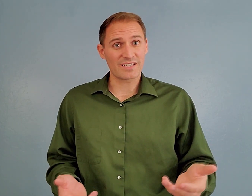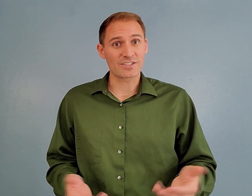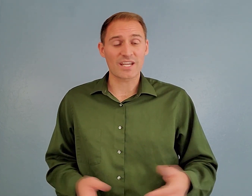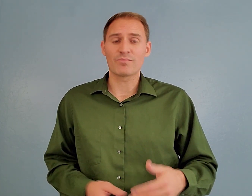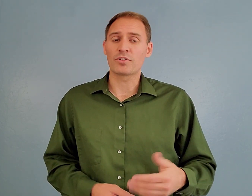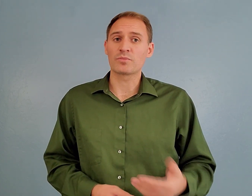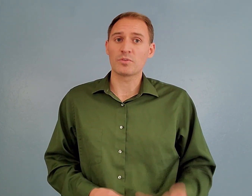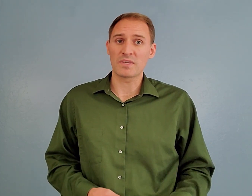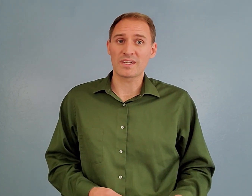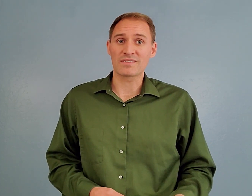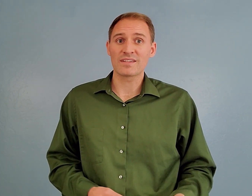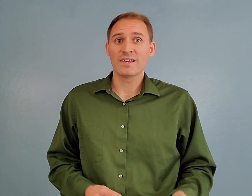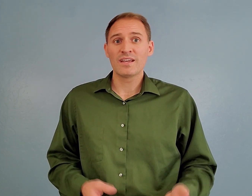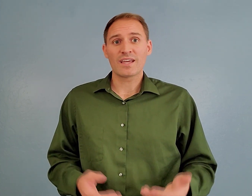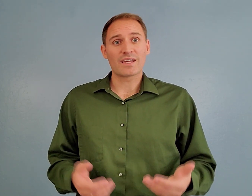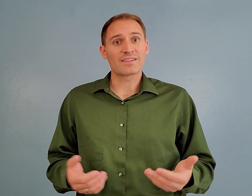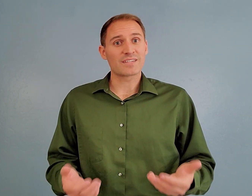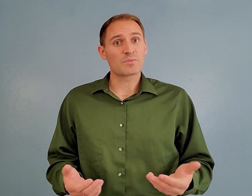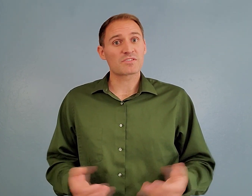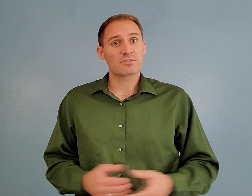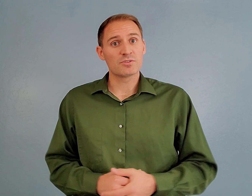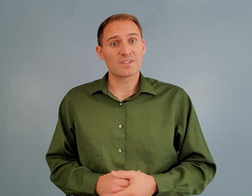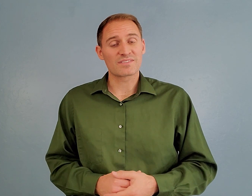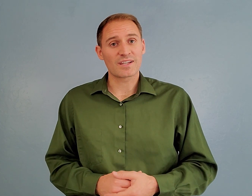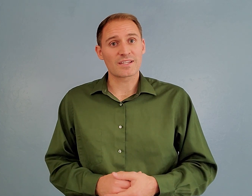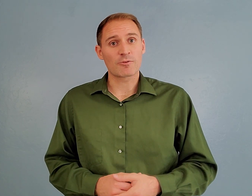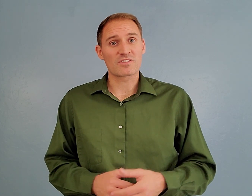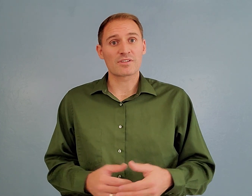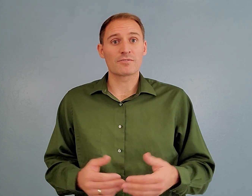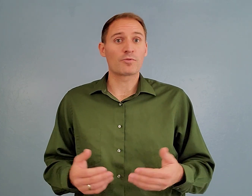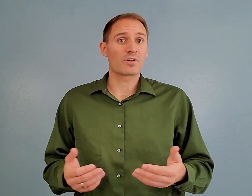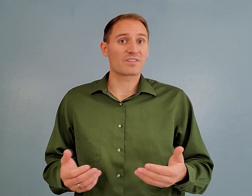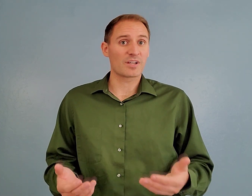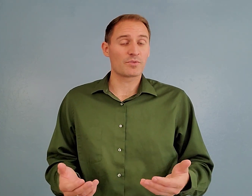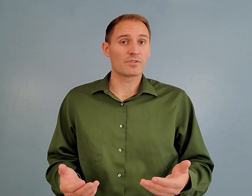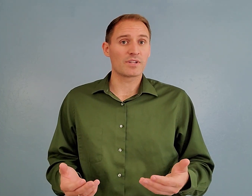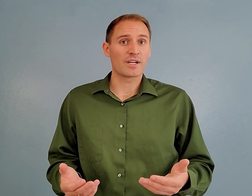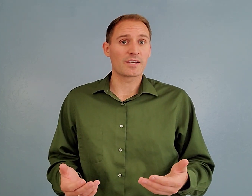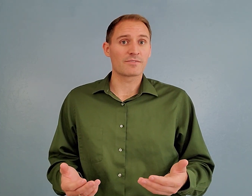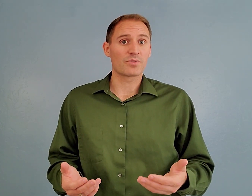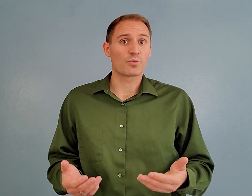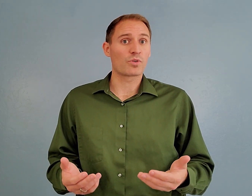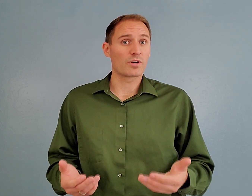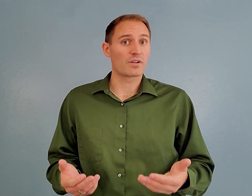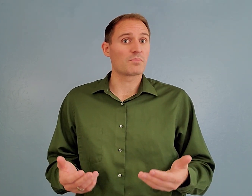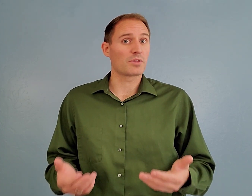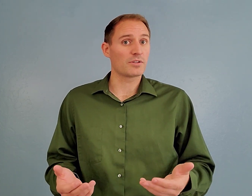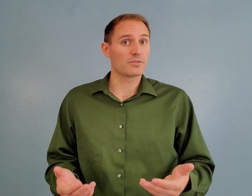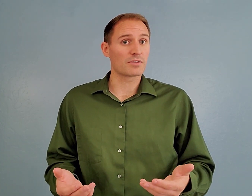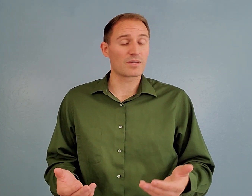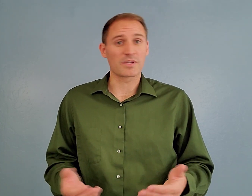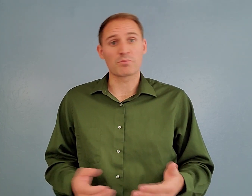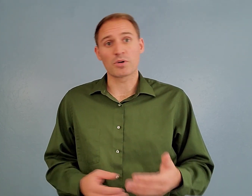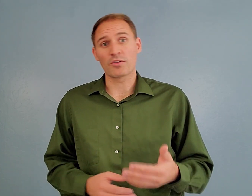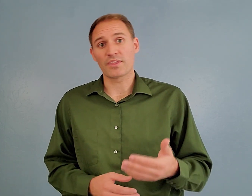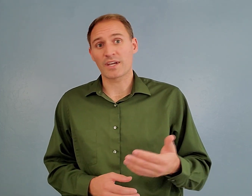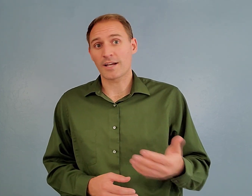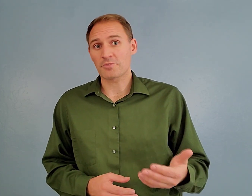English have multiple meanings. And the same is true in sign language. So for example, the word blue can mean both the color